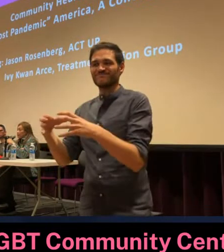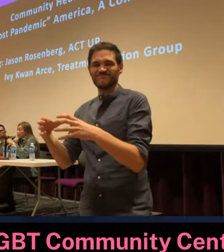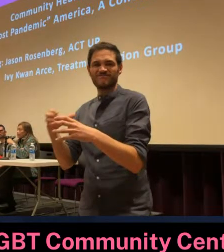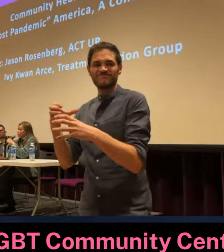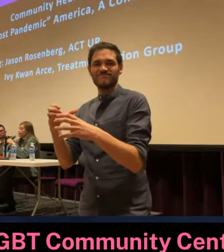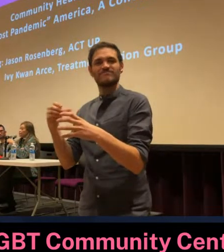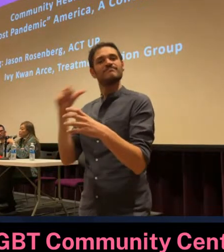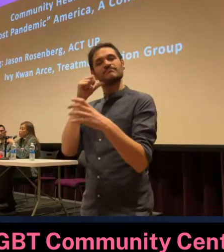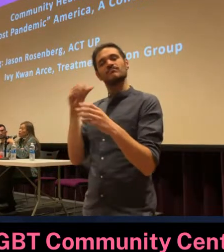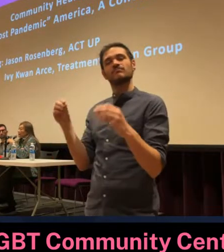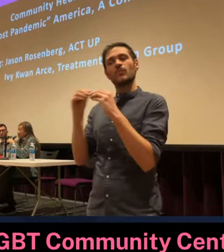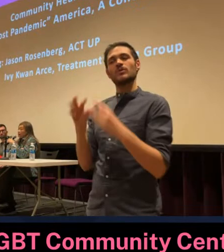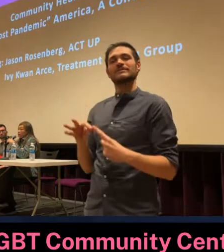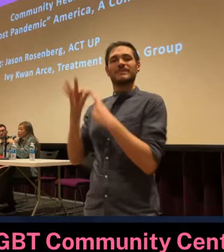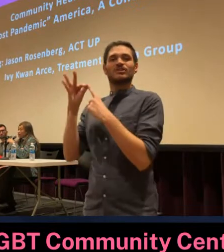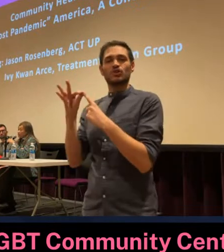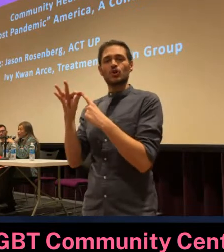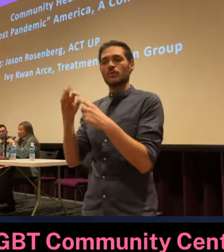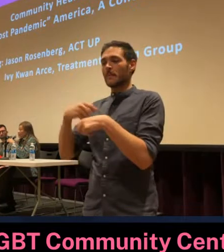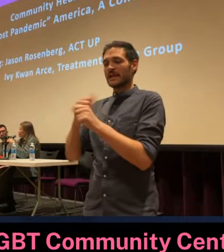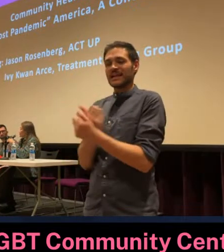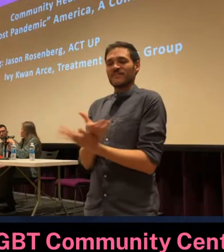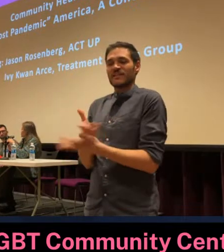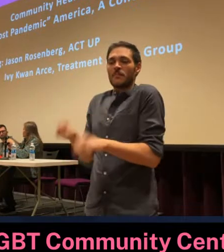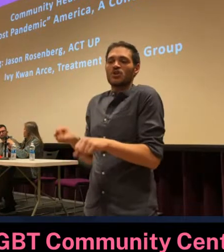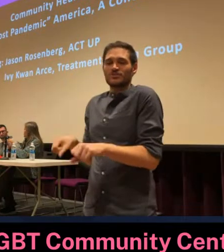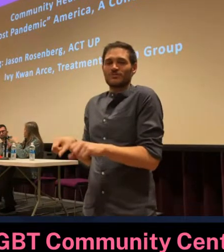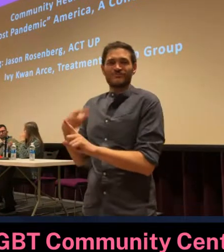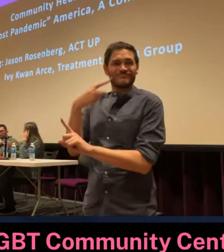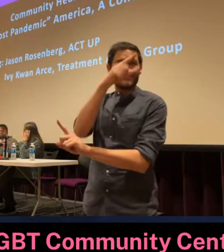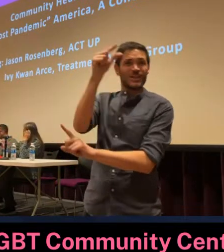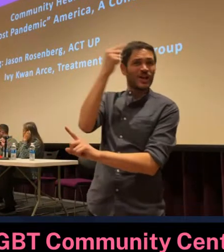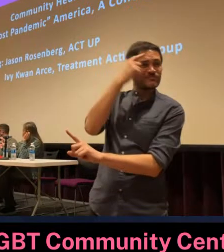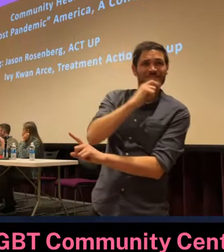government. So we never should forget that.